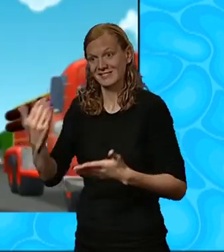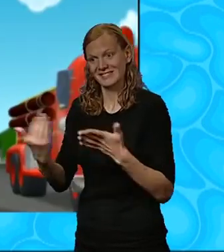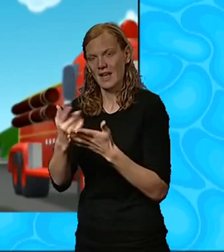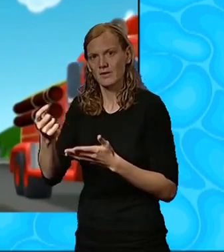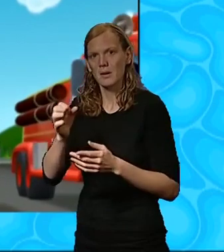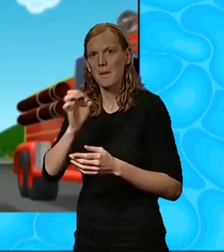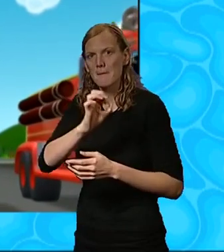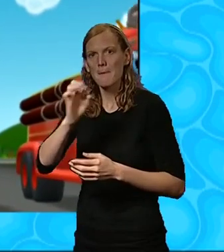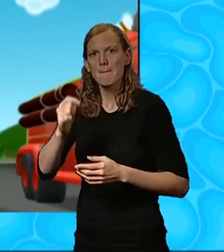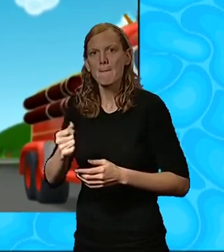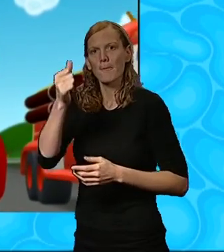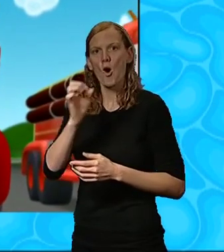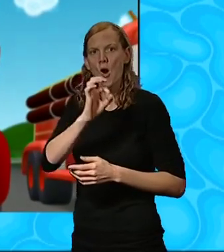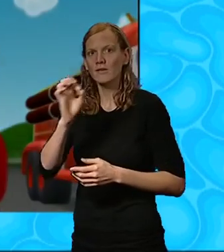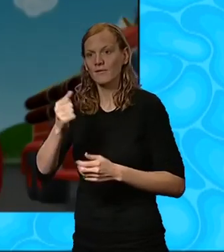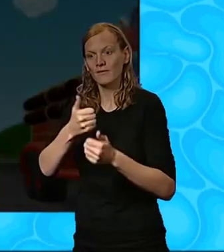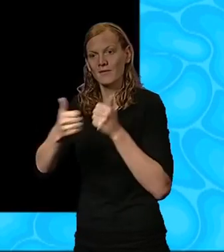factory. Wow! You promise?